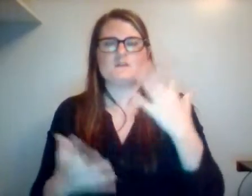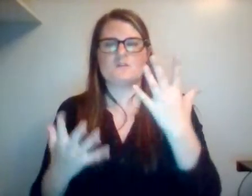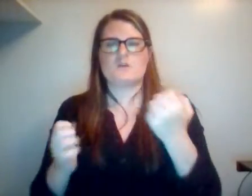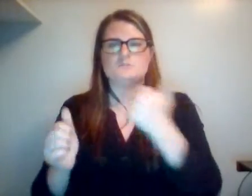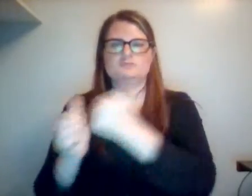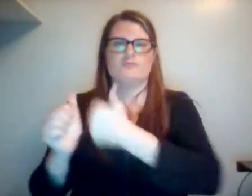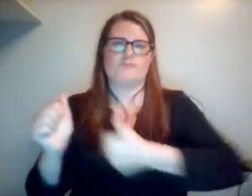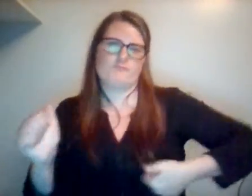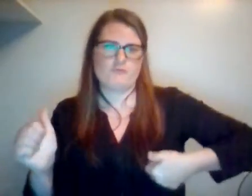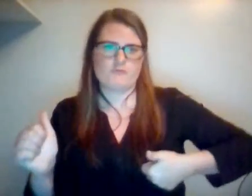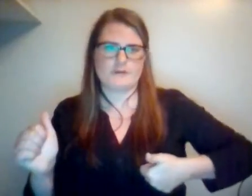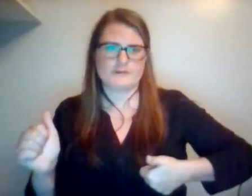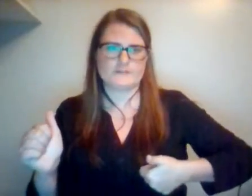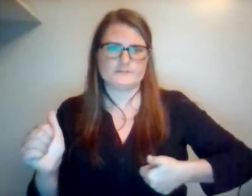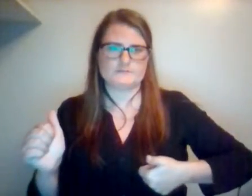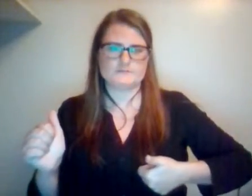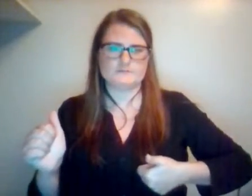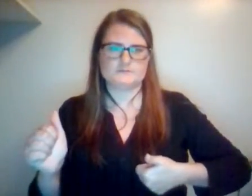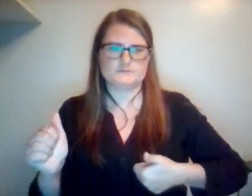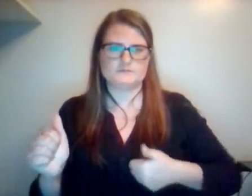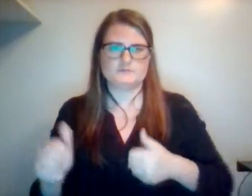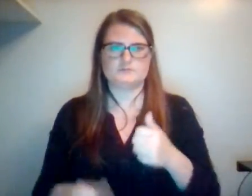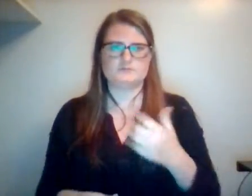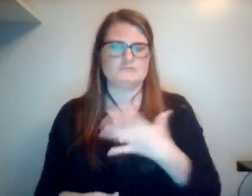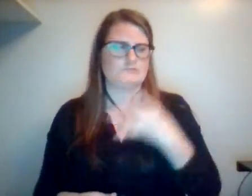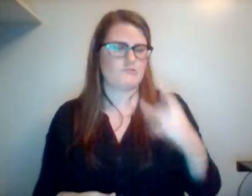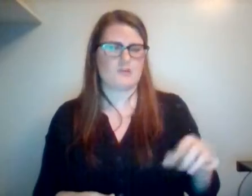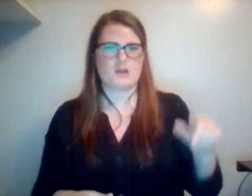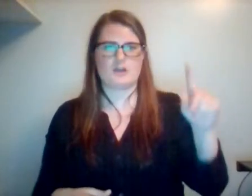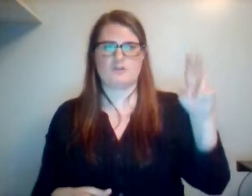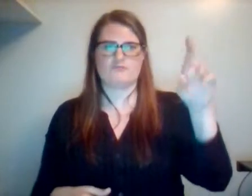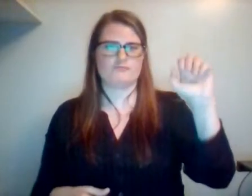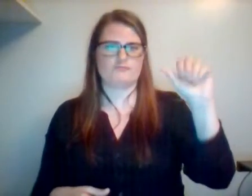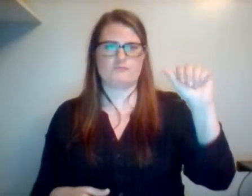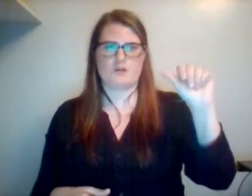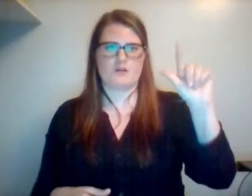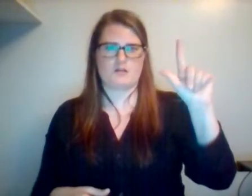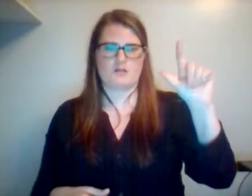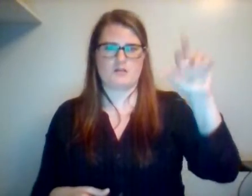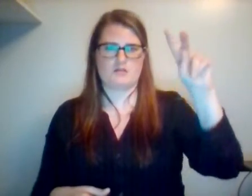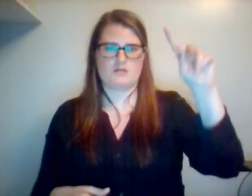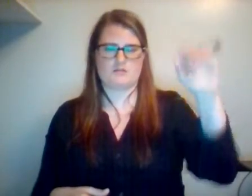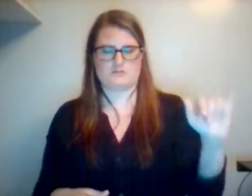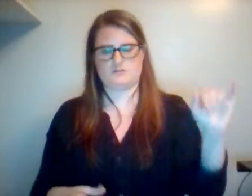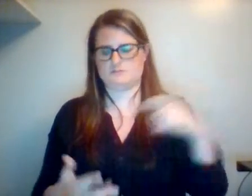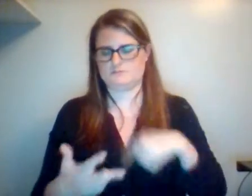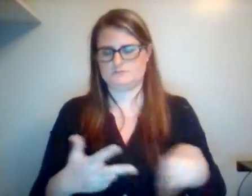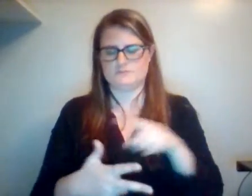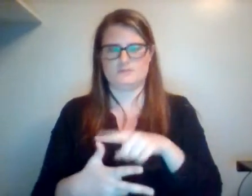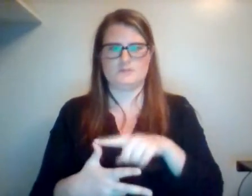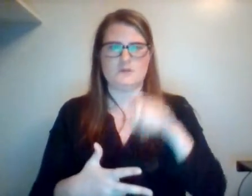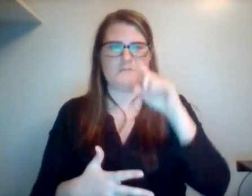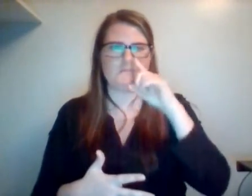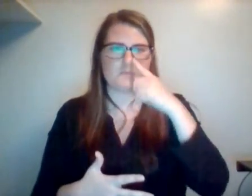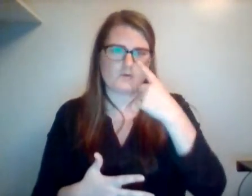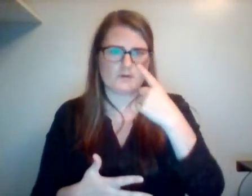would call it the boredom avoidance. We wake up in the morning, we find that the day in front of us simply looks boring. It feels boring. There's nothing exciting about